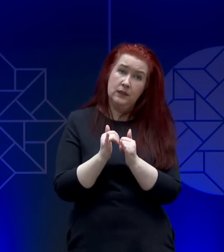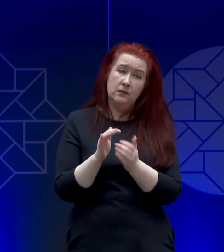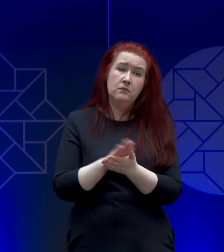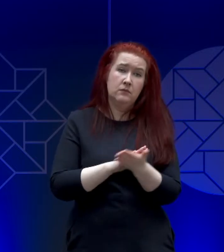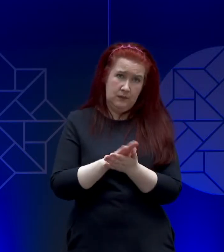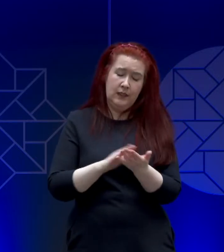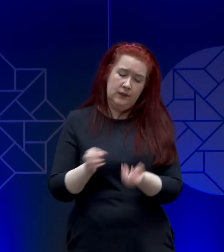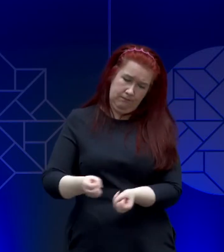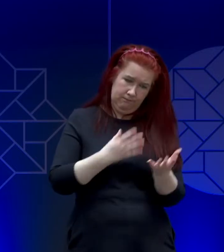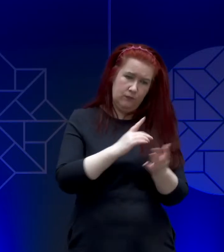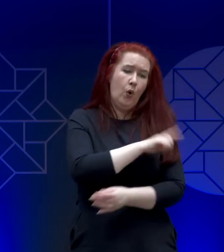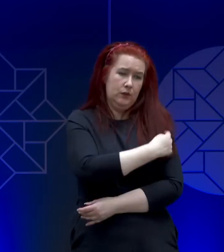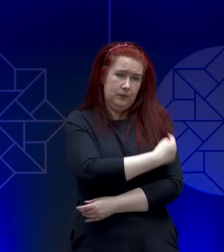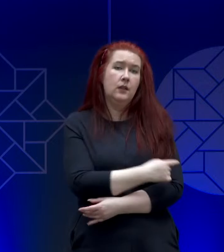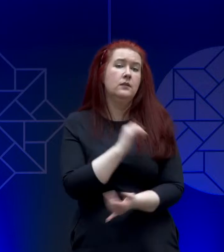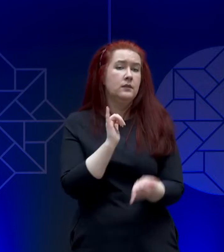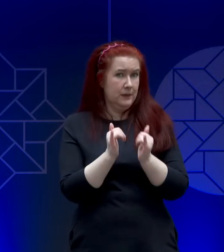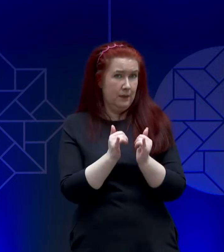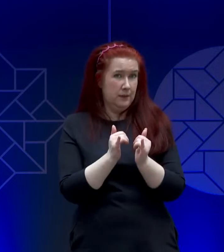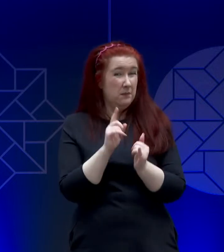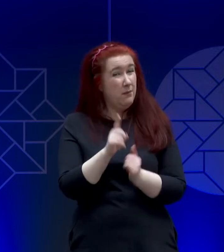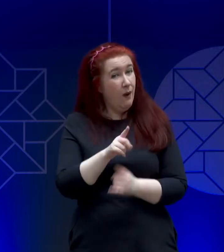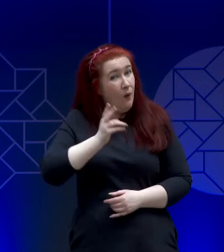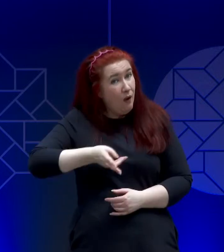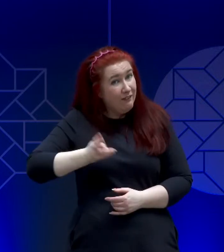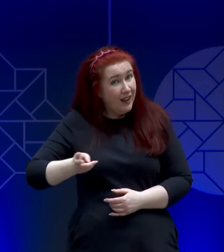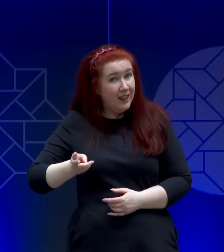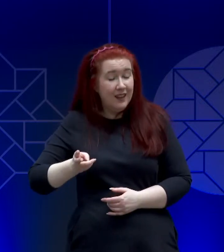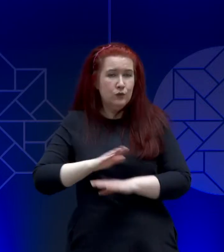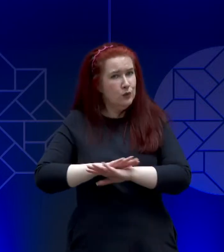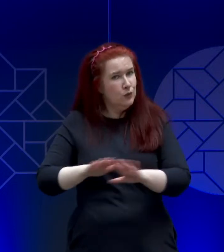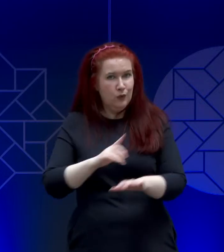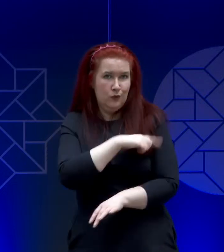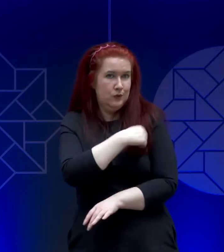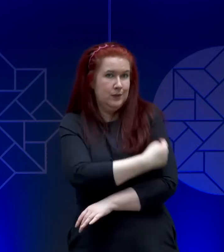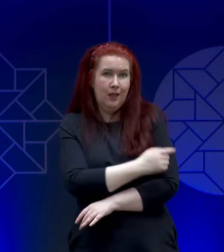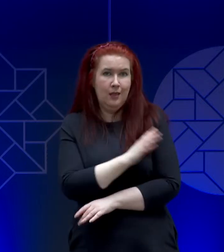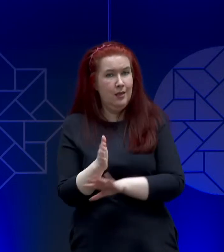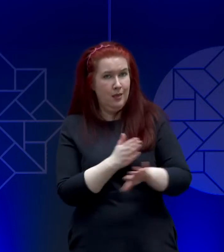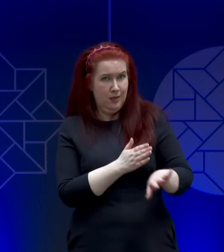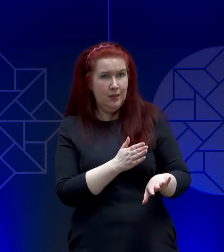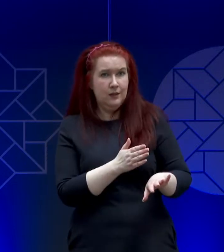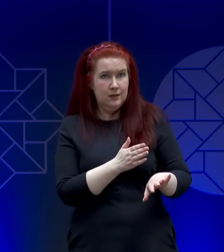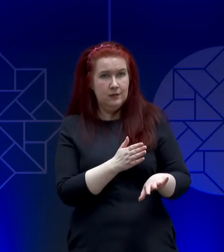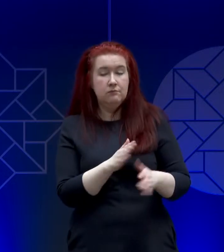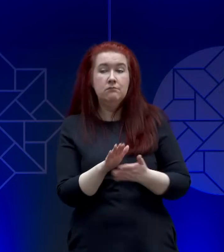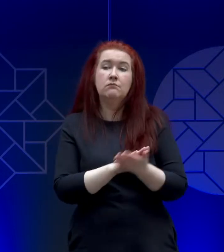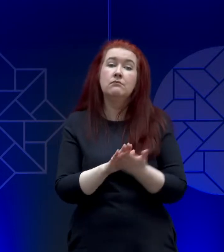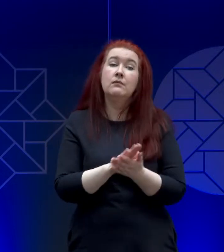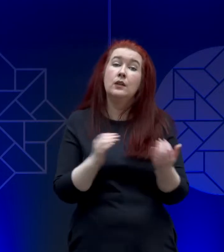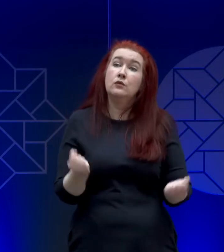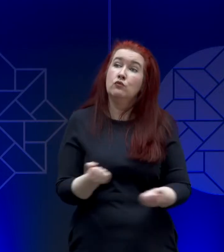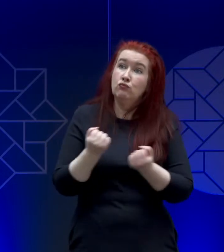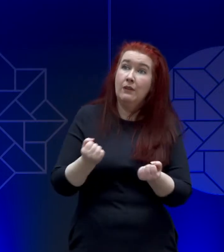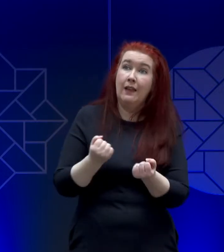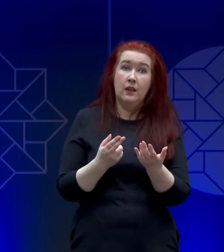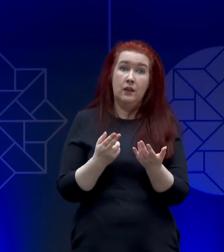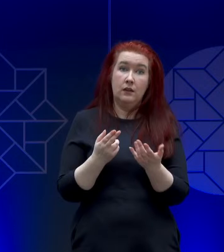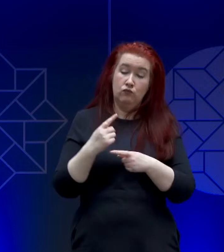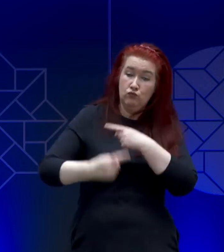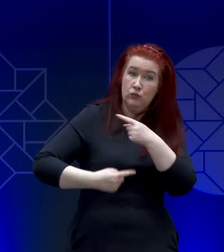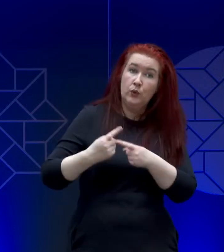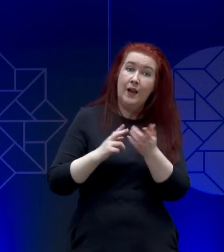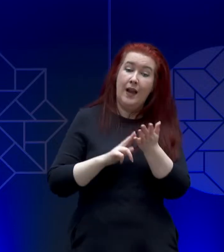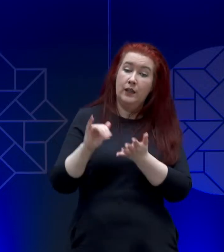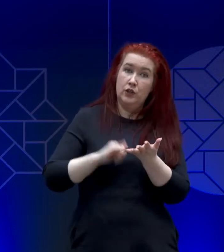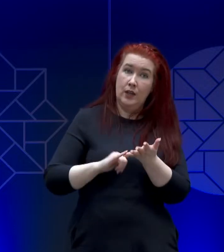setting is in hospital. More often, it is not. So to strengthen and renew our NHS, we will shift more